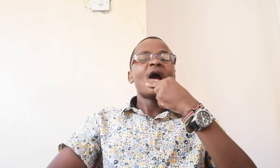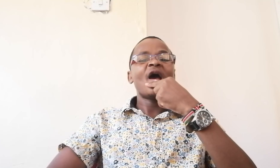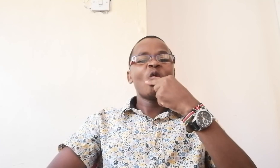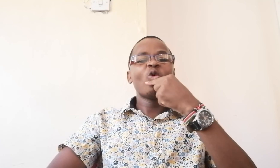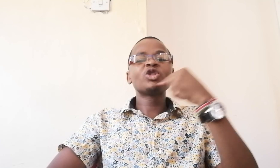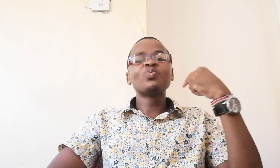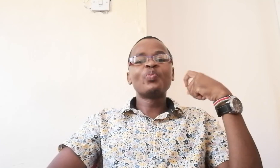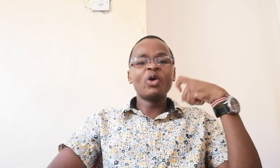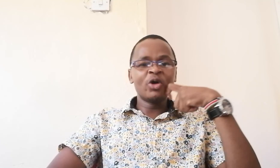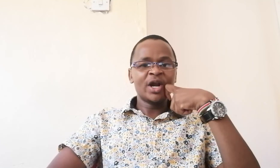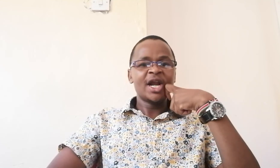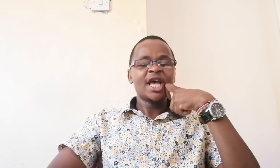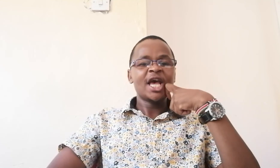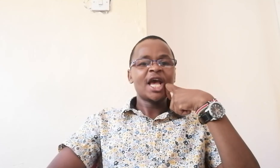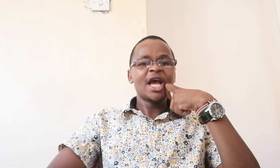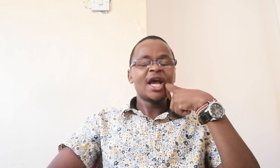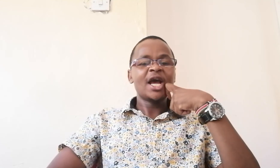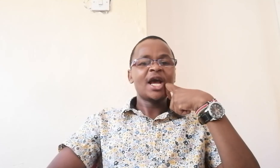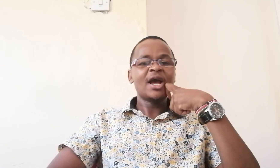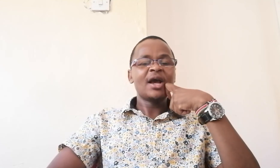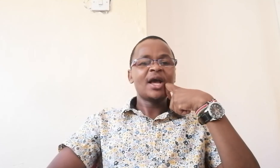I was born